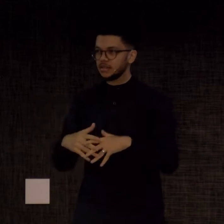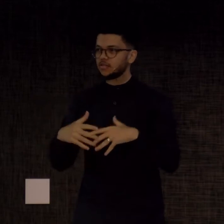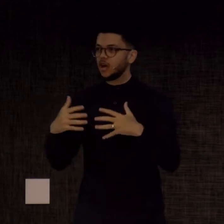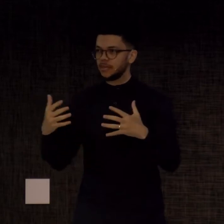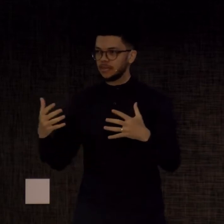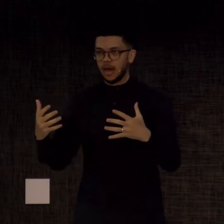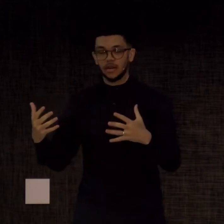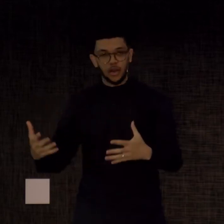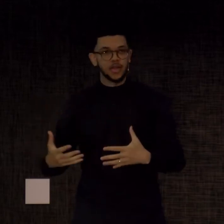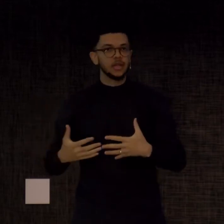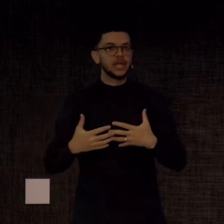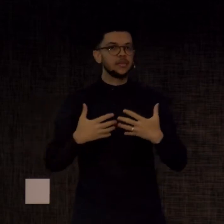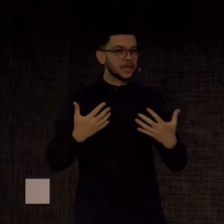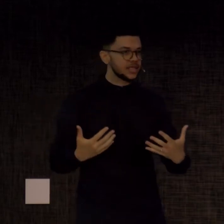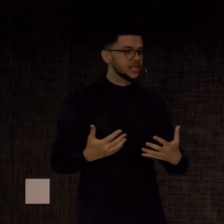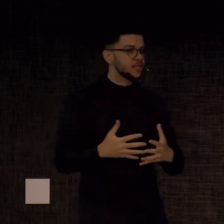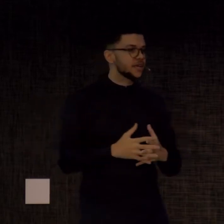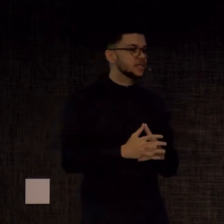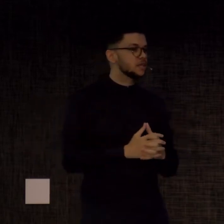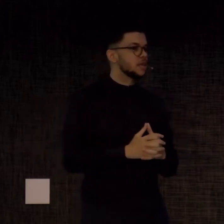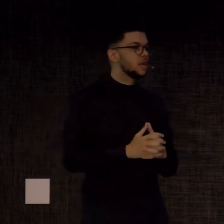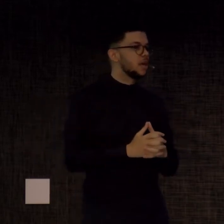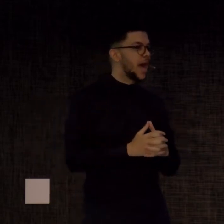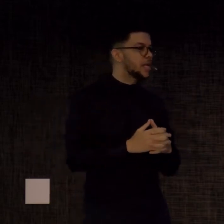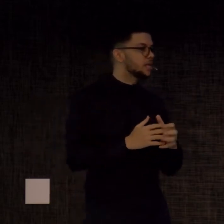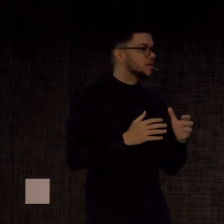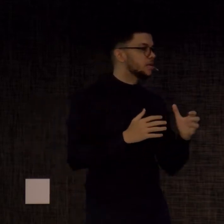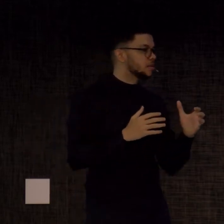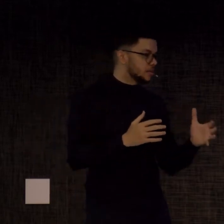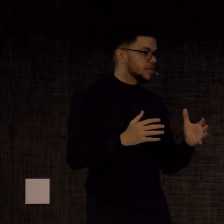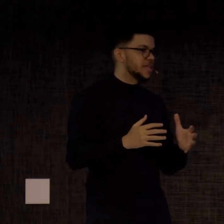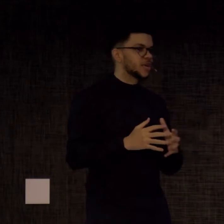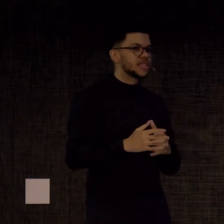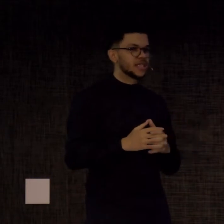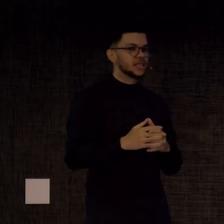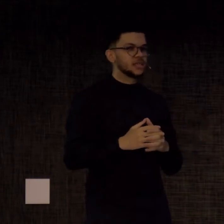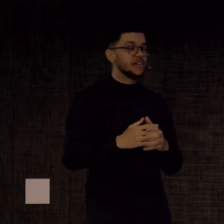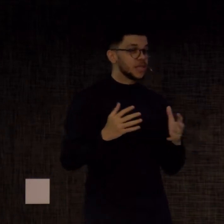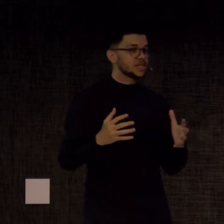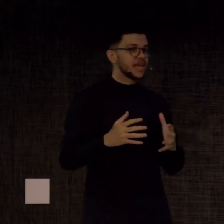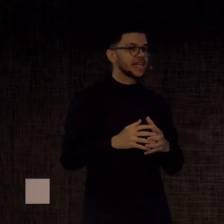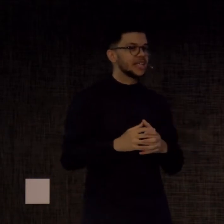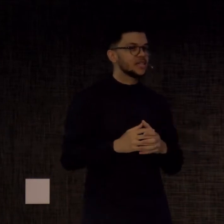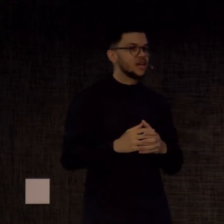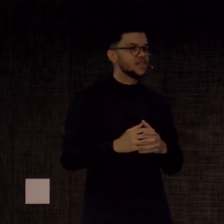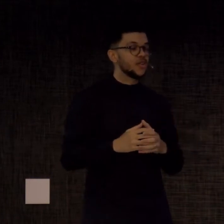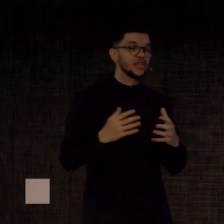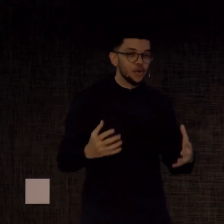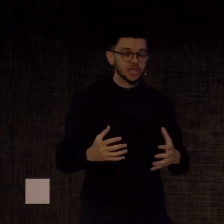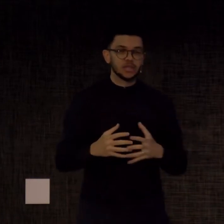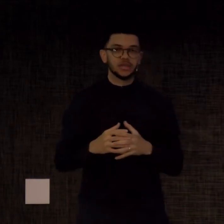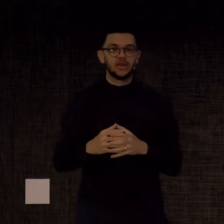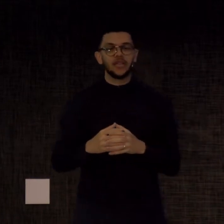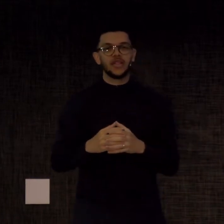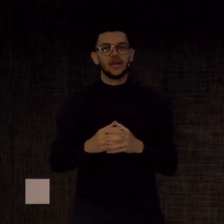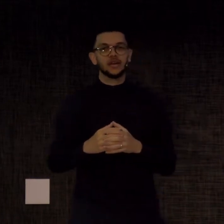healed, from our colonial and apartheid experience. And the democratic government, sadly, has often